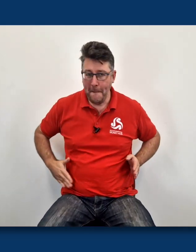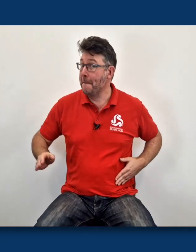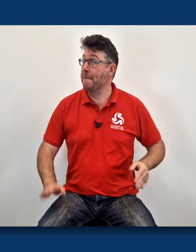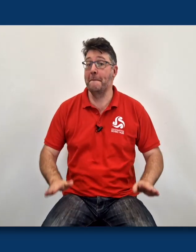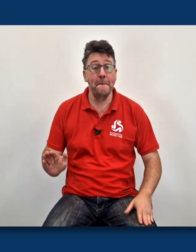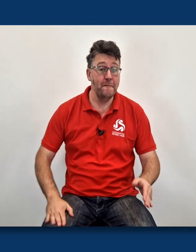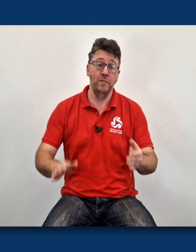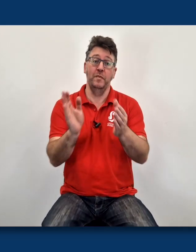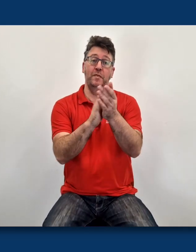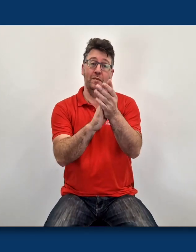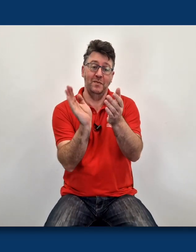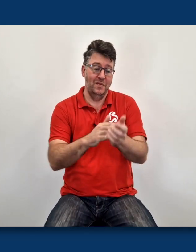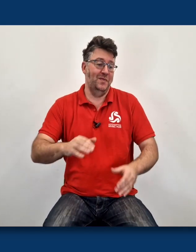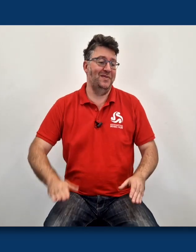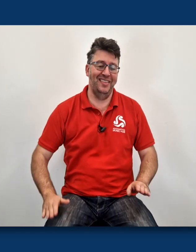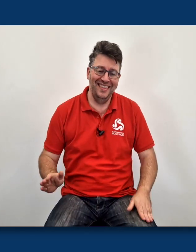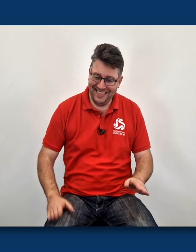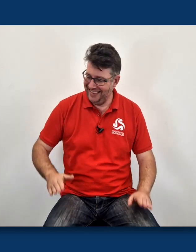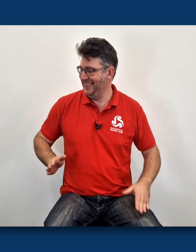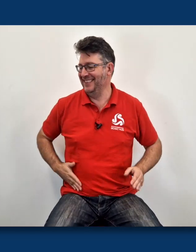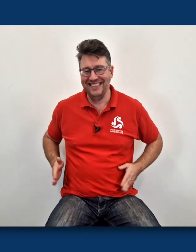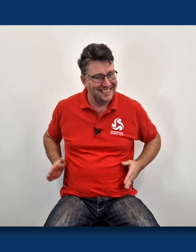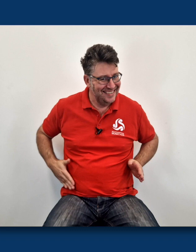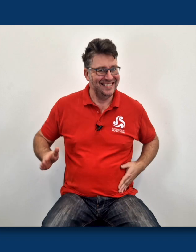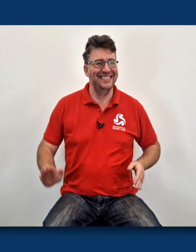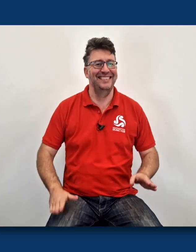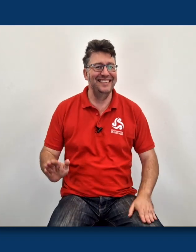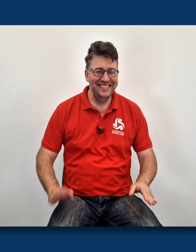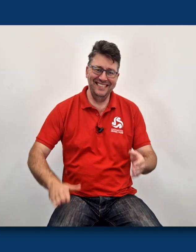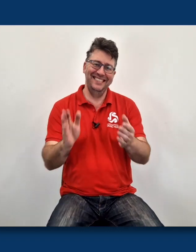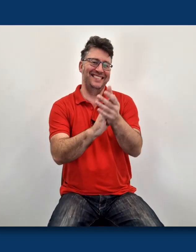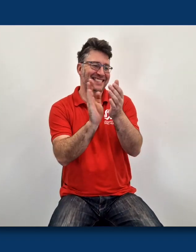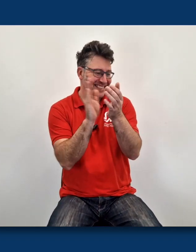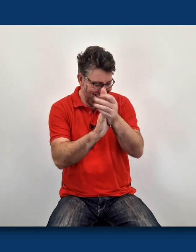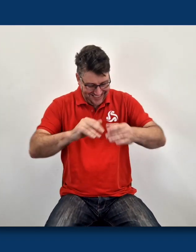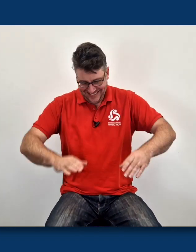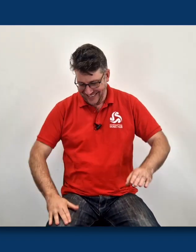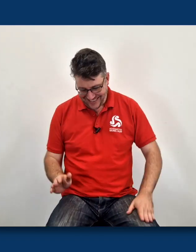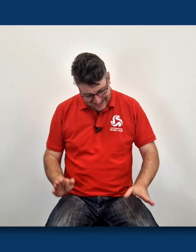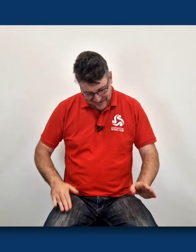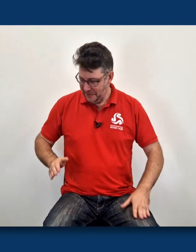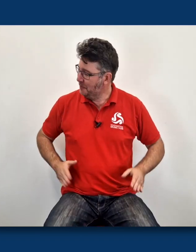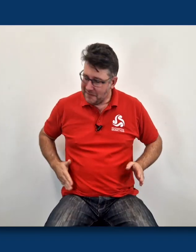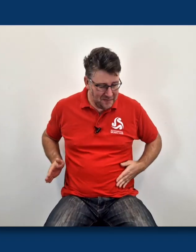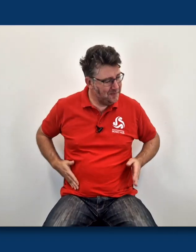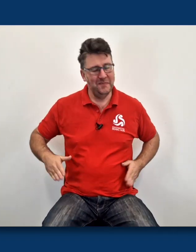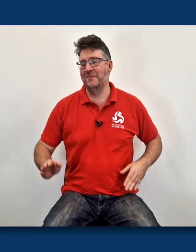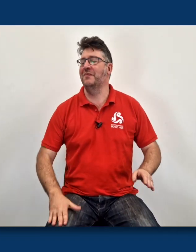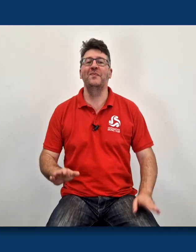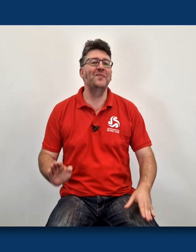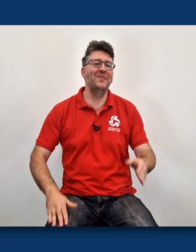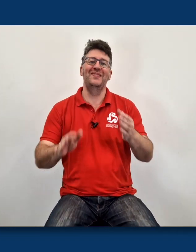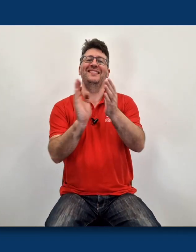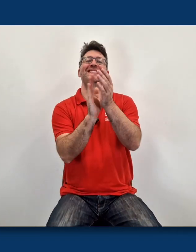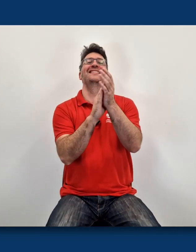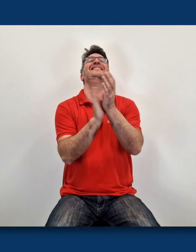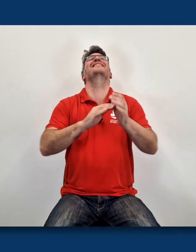perfect vision. You thought I couldn't last without you, but I'm lasting. You thought that I would die without you, but I'm living. Thought that I would